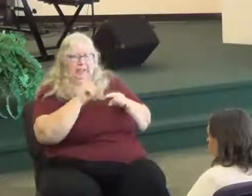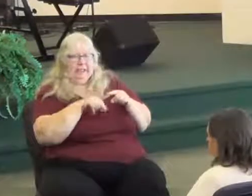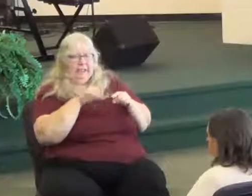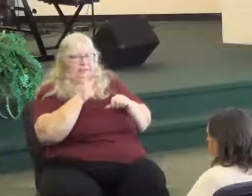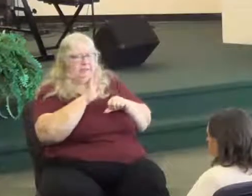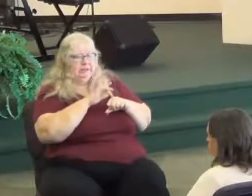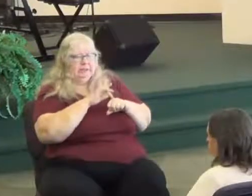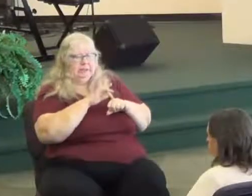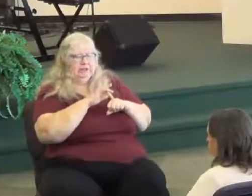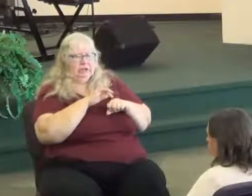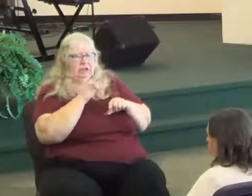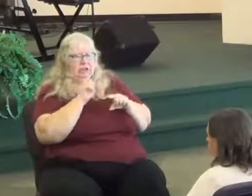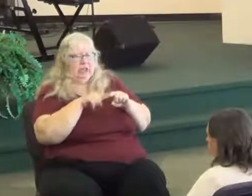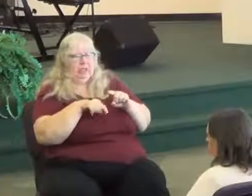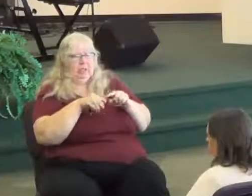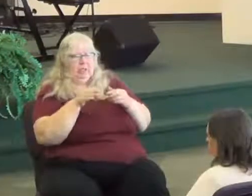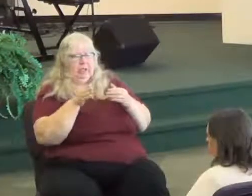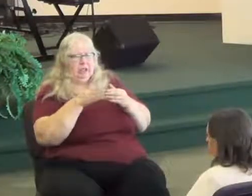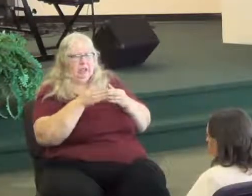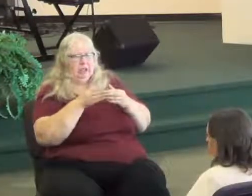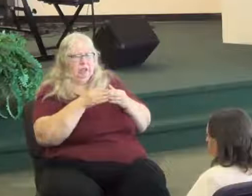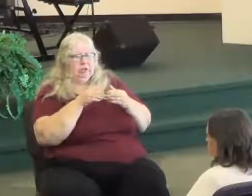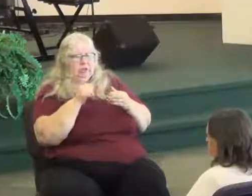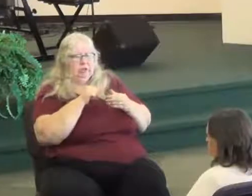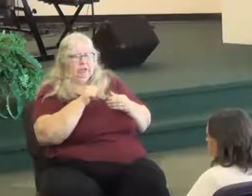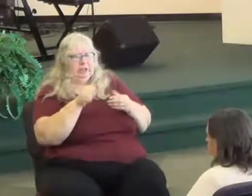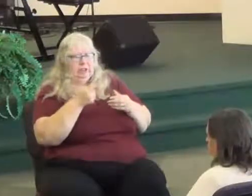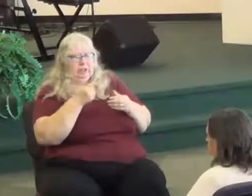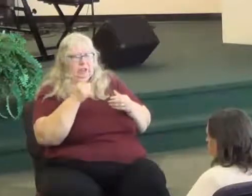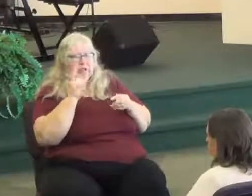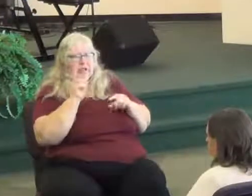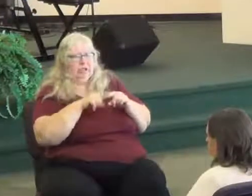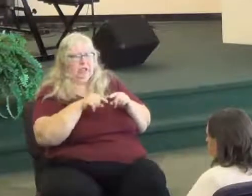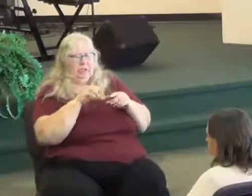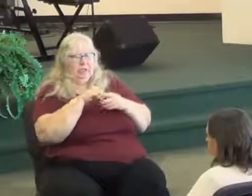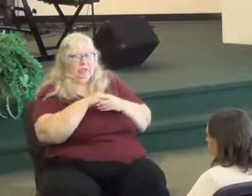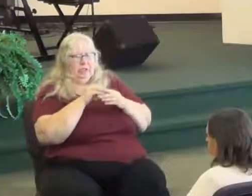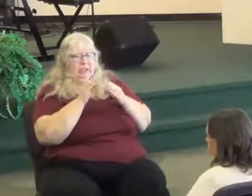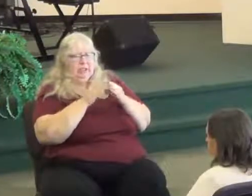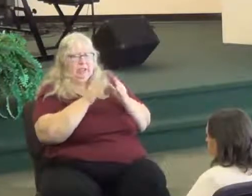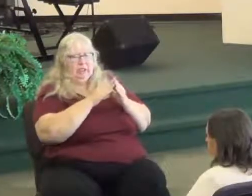to be within 100 paces of anybody. Not only that, you're not allowed to be in town. You've got to be out of town.